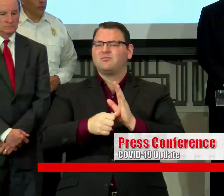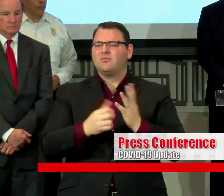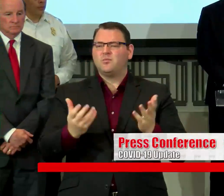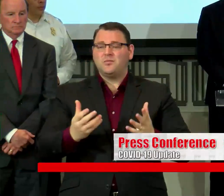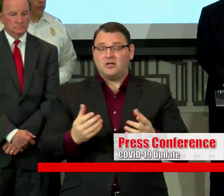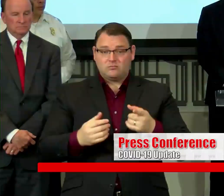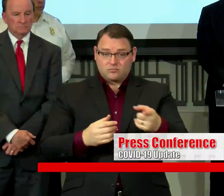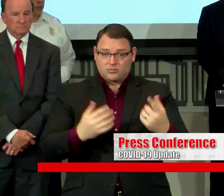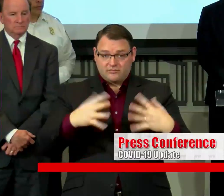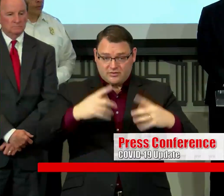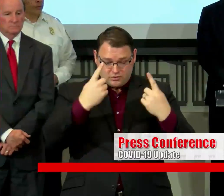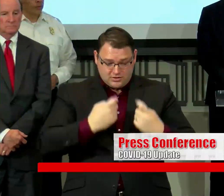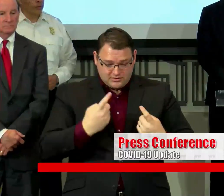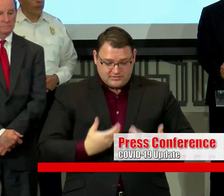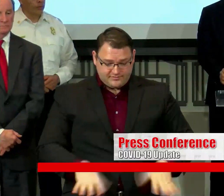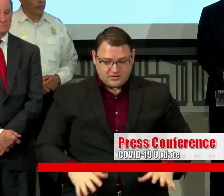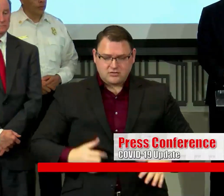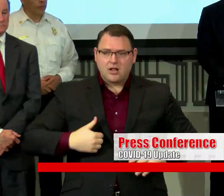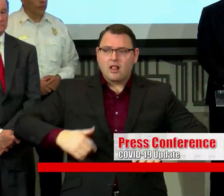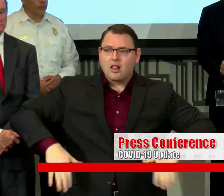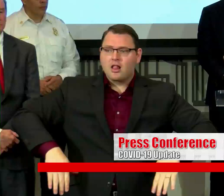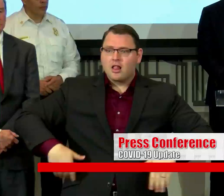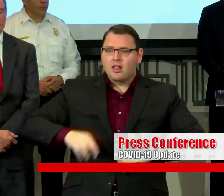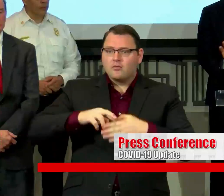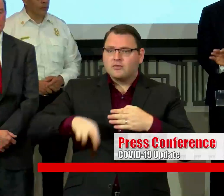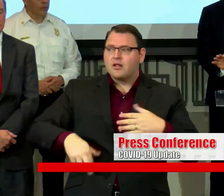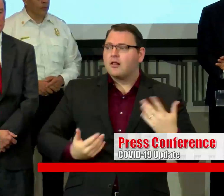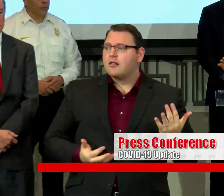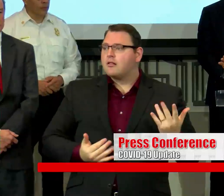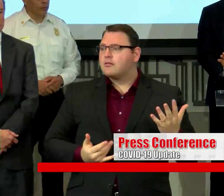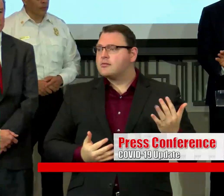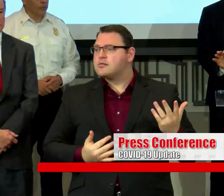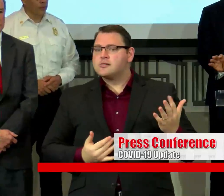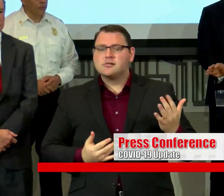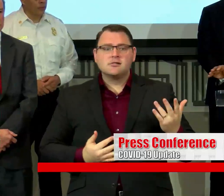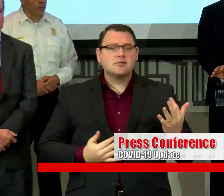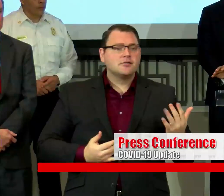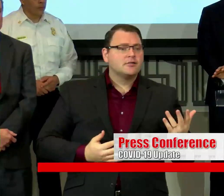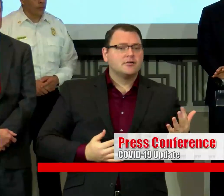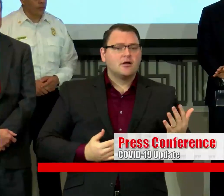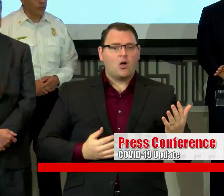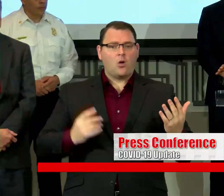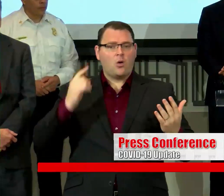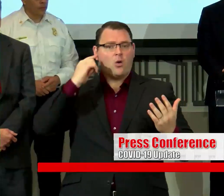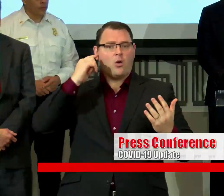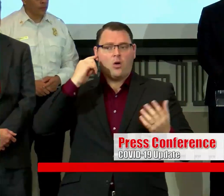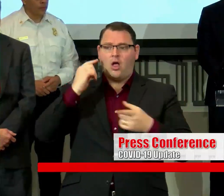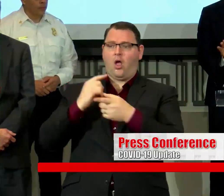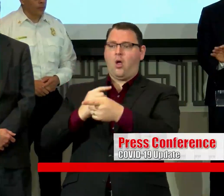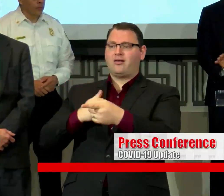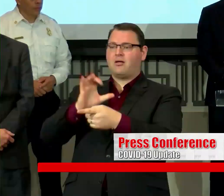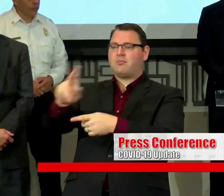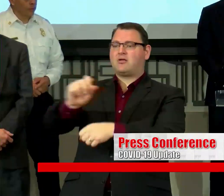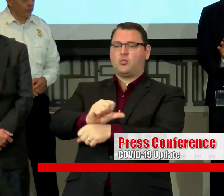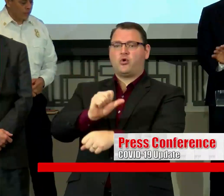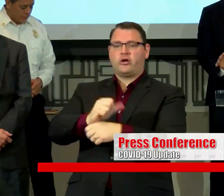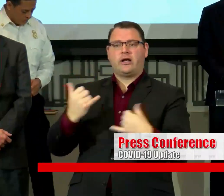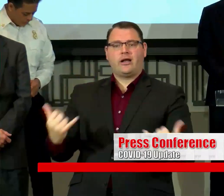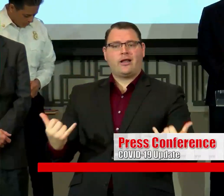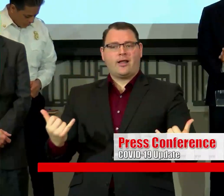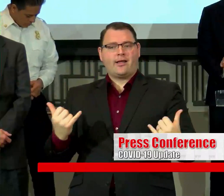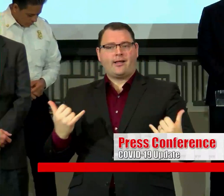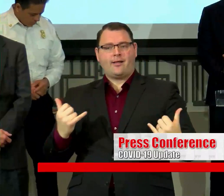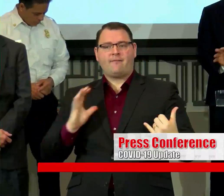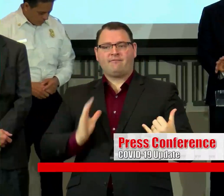results back, don't go and get tested and then go back to an essential employer or be walking around